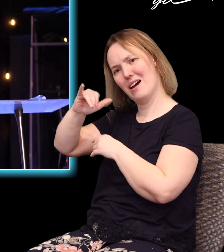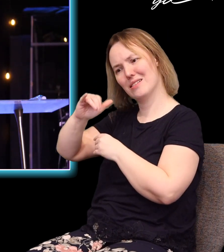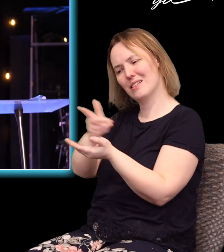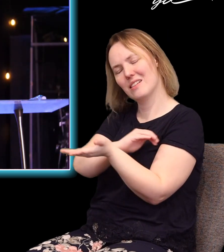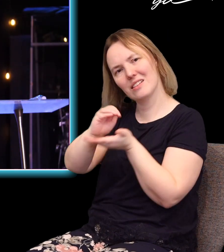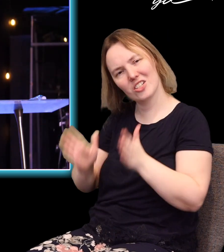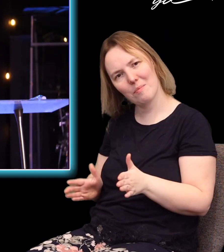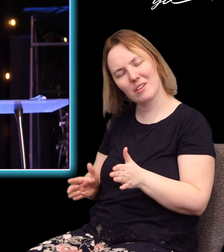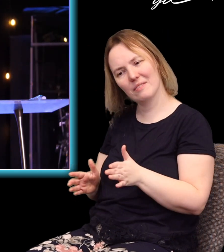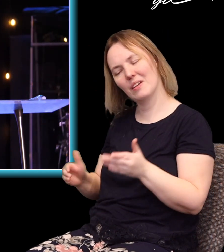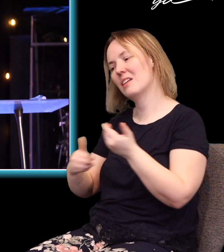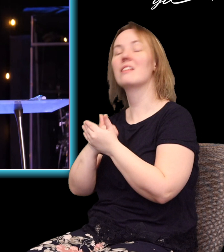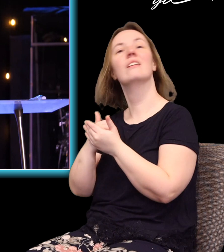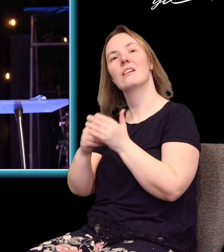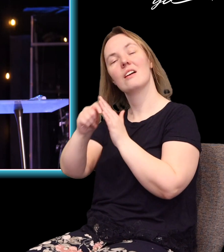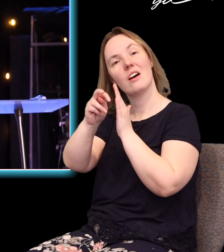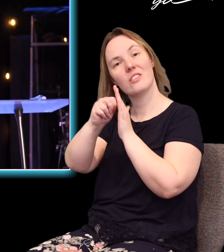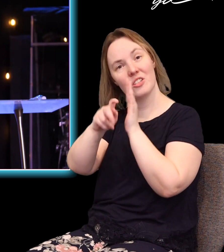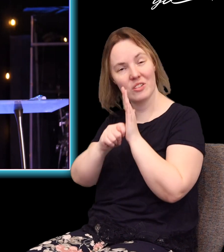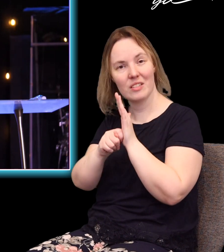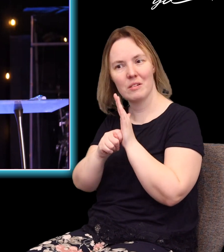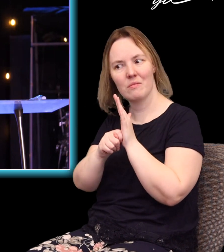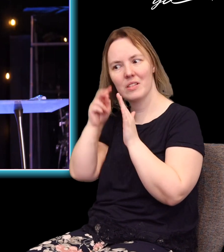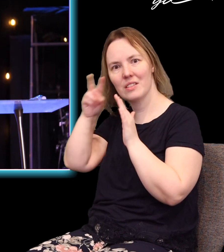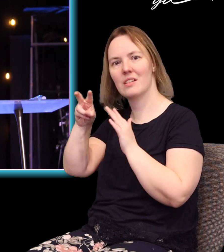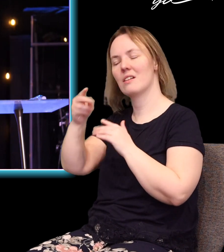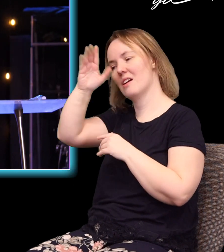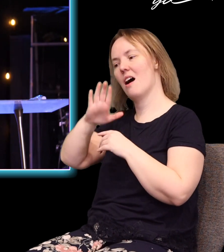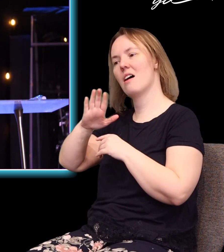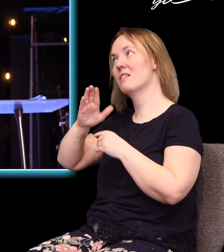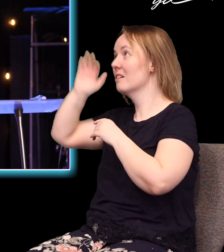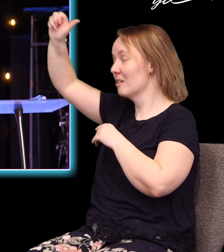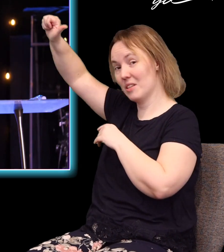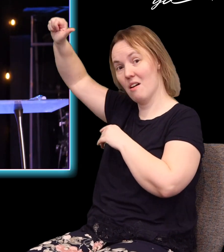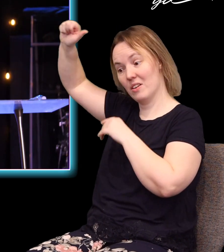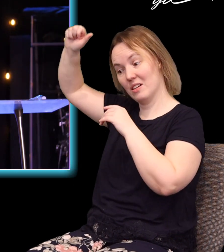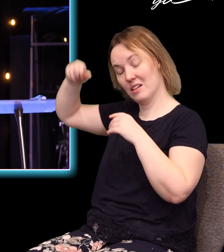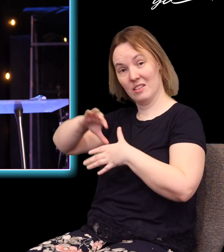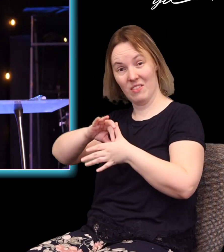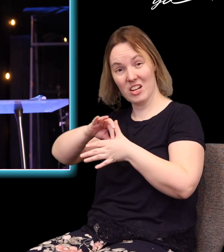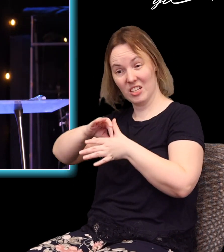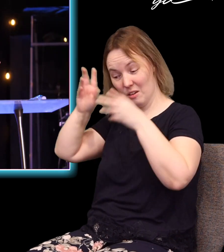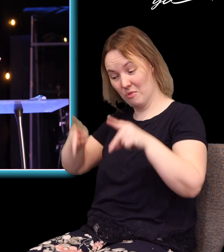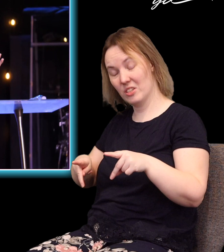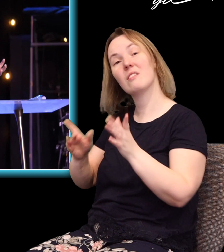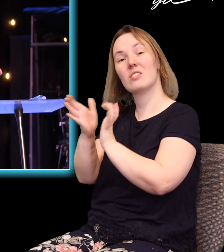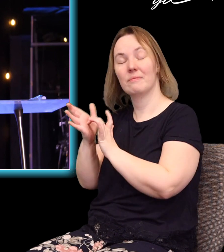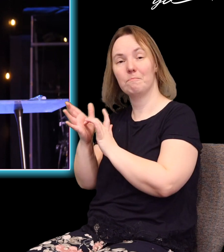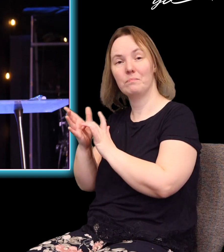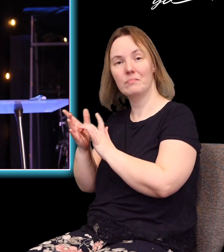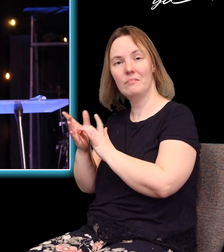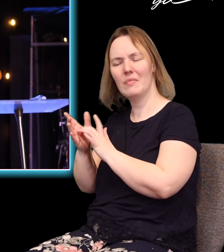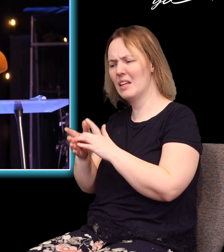we see that in the New Testament, that here is God himself in the flesh, in the person of Jesus. And what does he do in a time where everybody